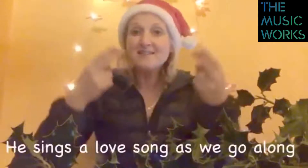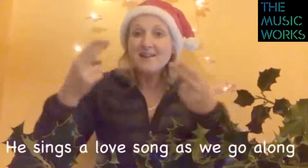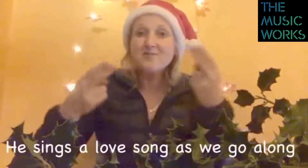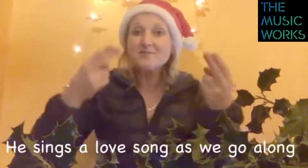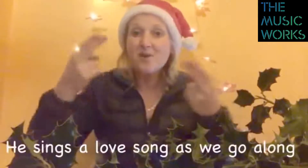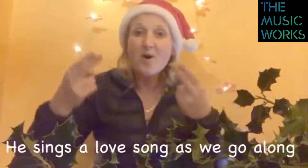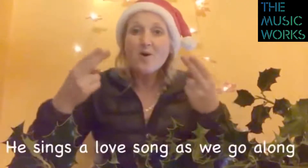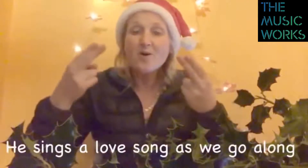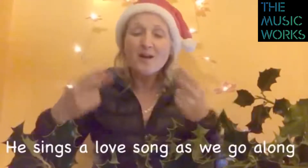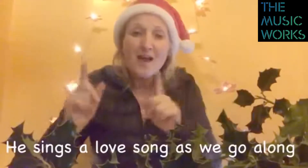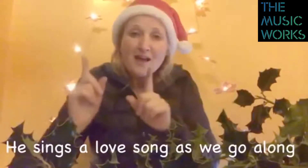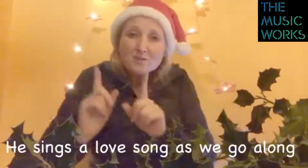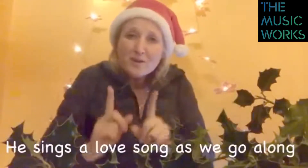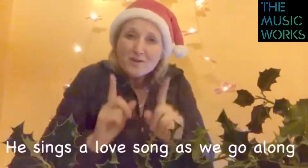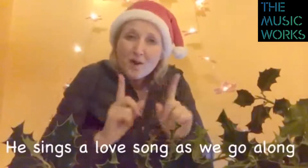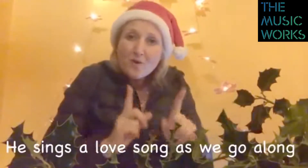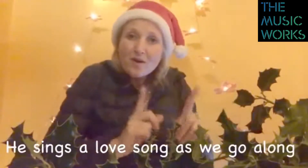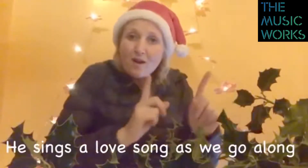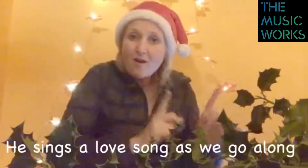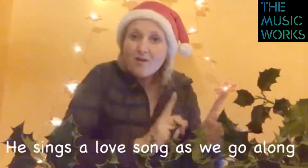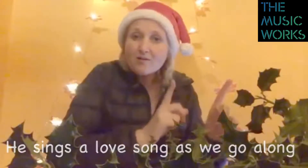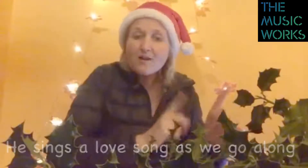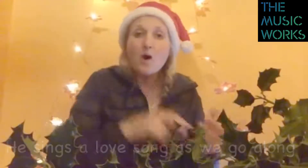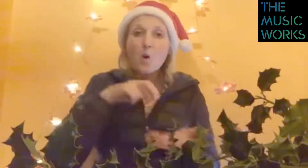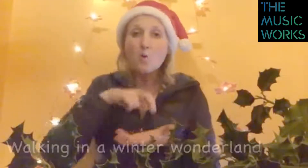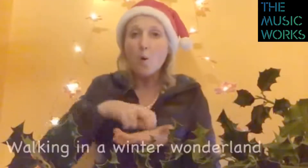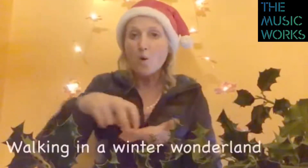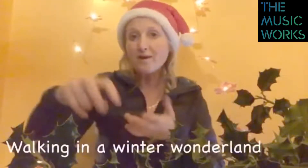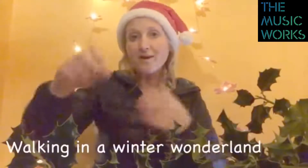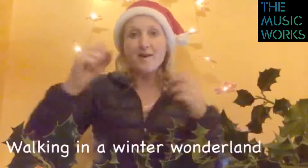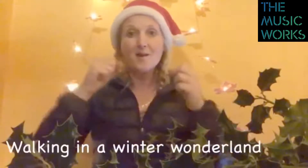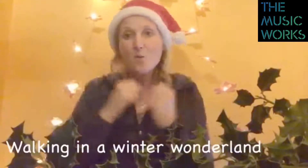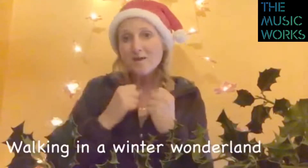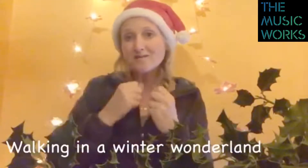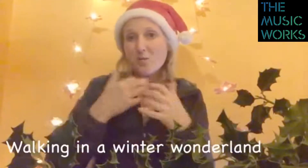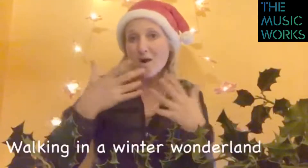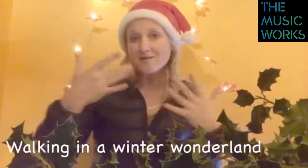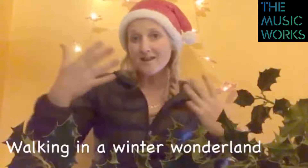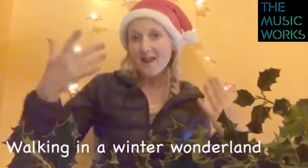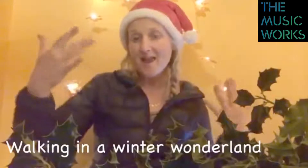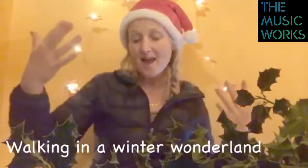love song as we go along, walking in a winter wonderland.